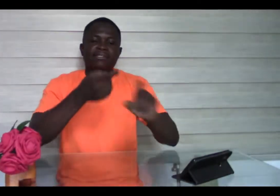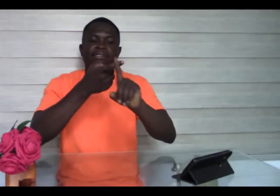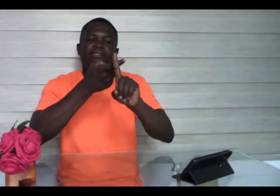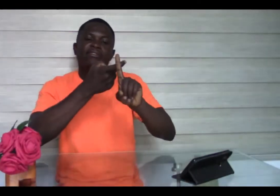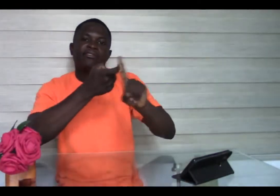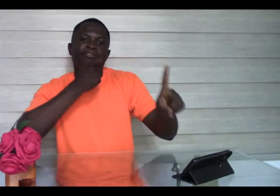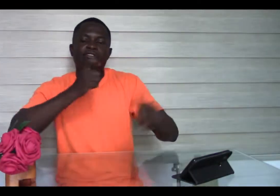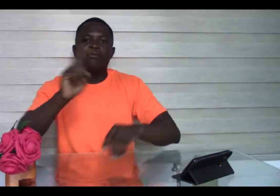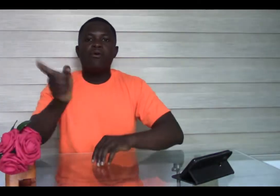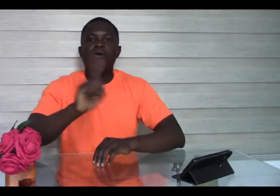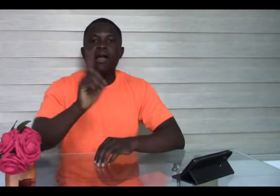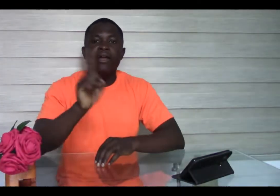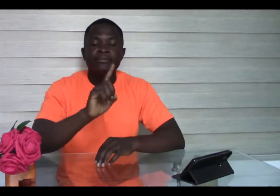Asked from where?